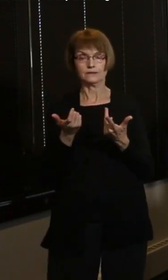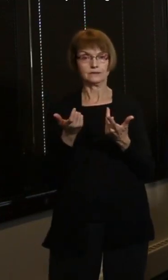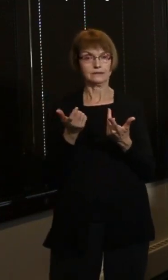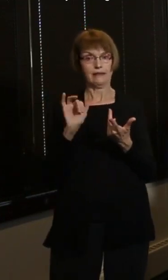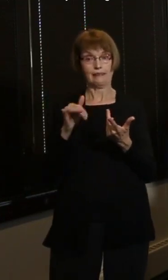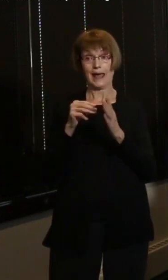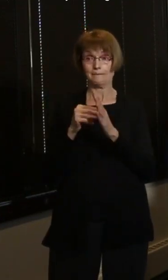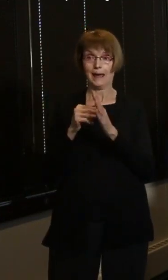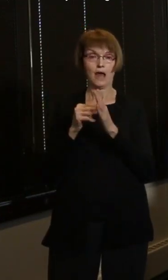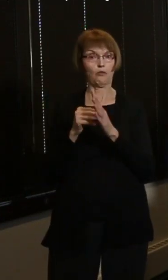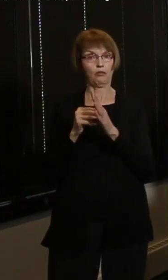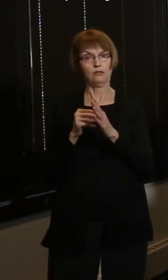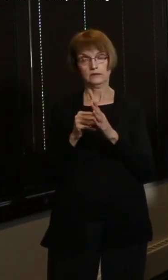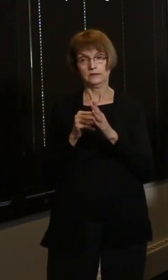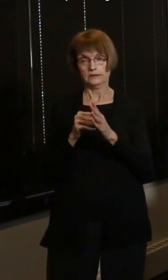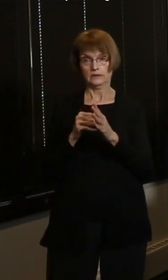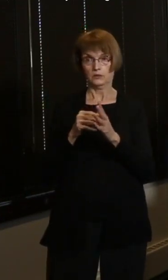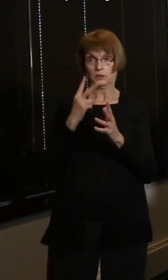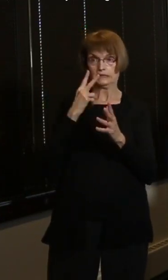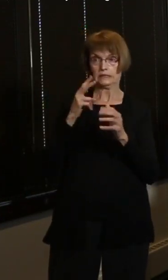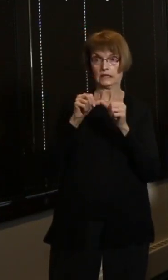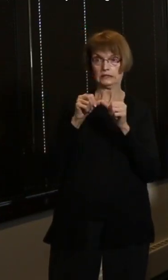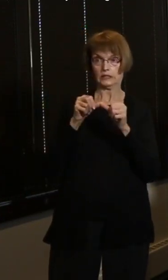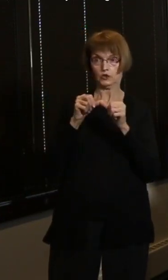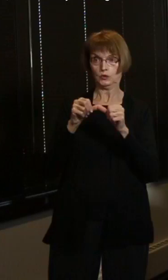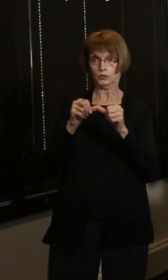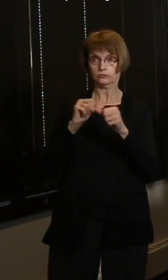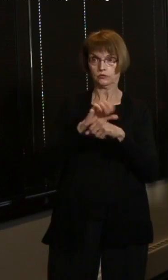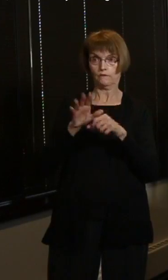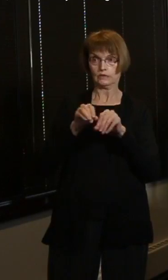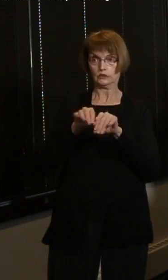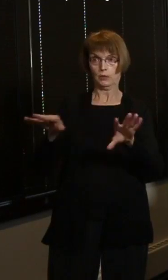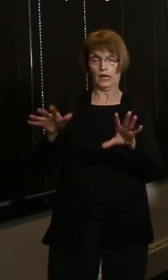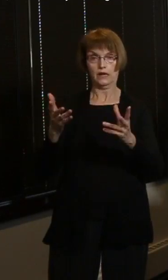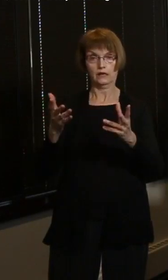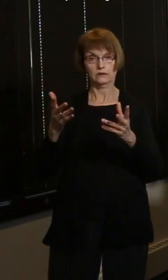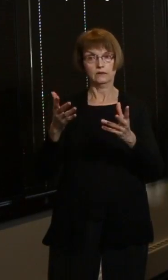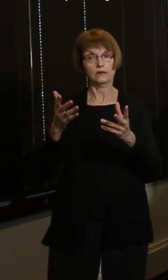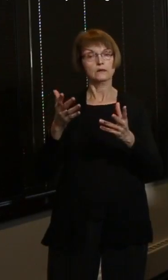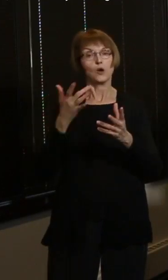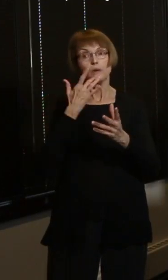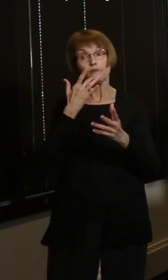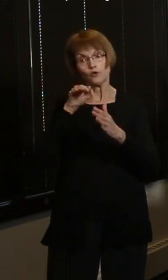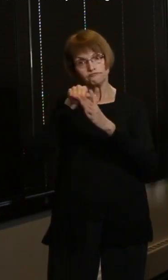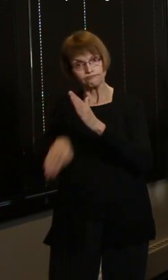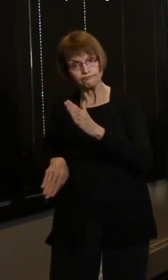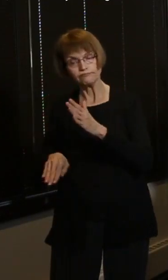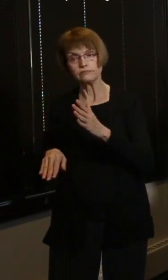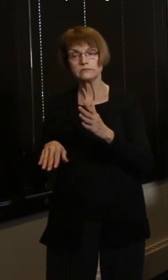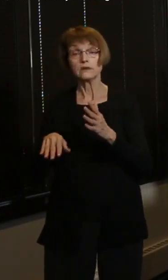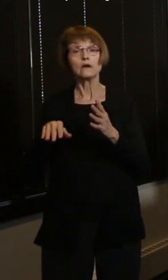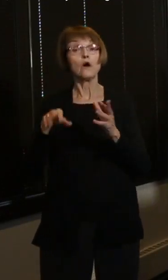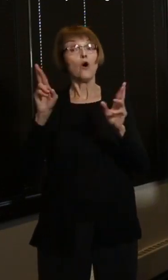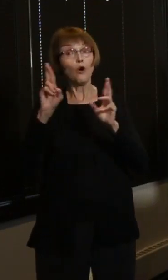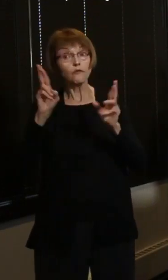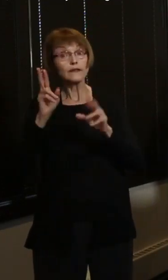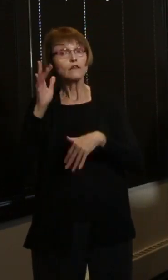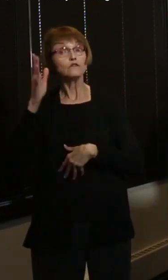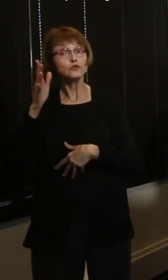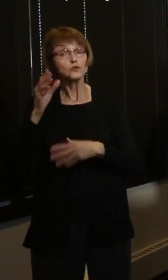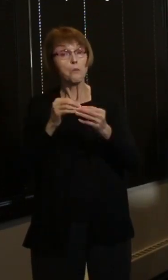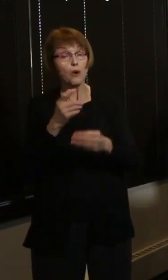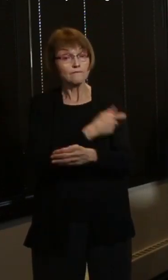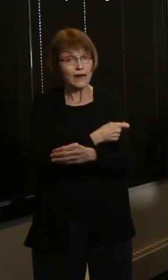and so we certainly like to see that go down. Hopefully with vaccinations continuing, and if people continue to